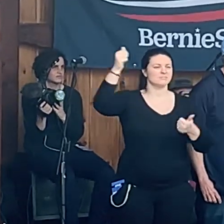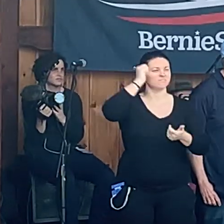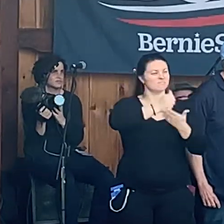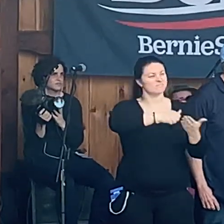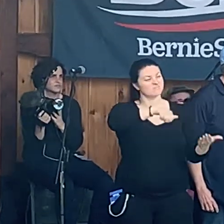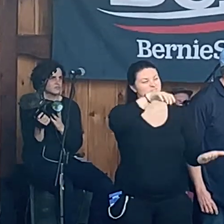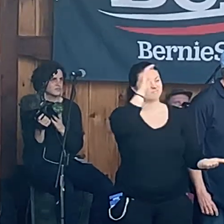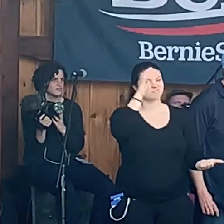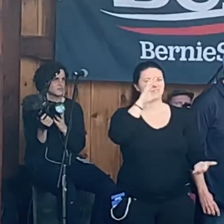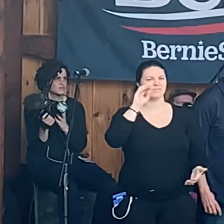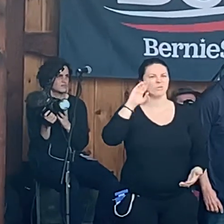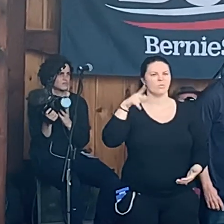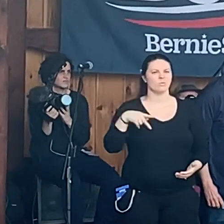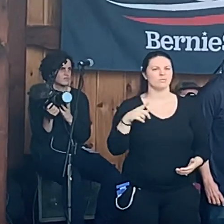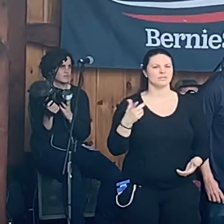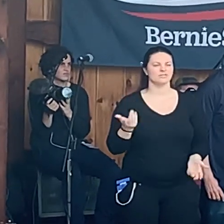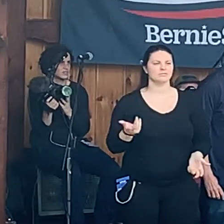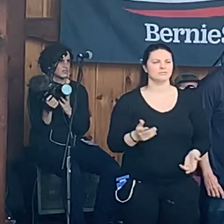wealthy?